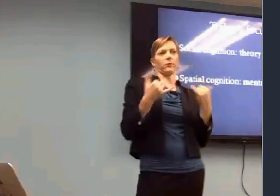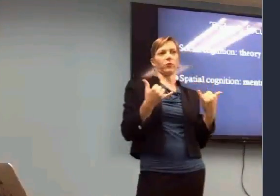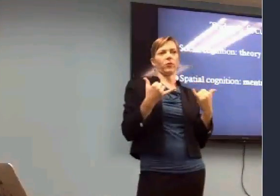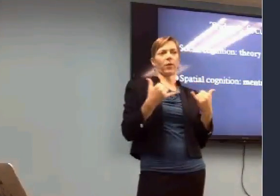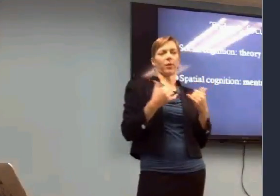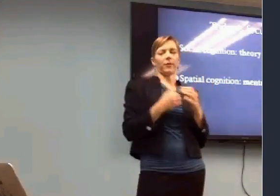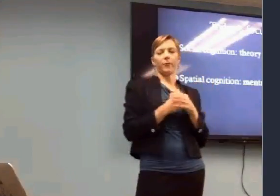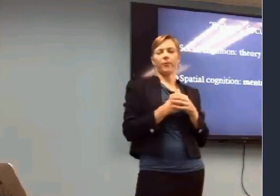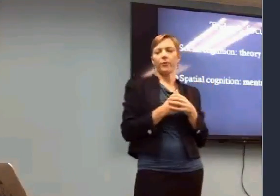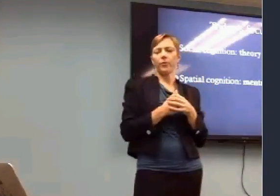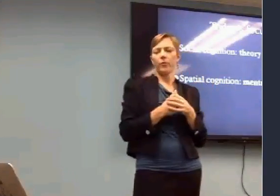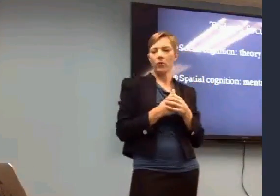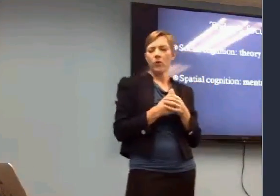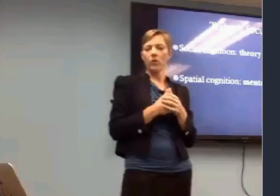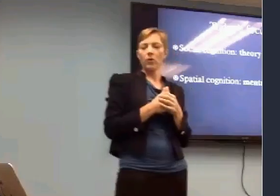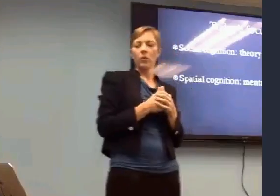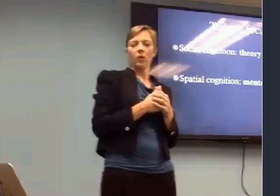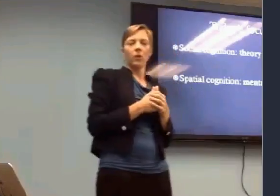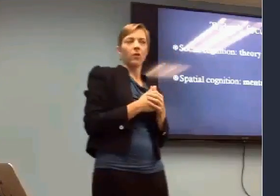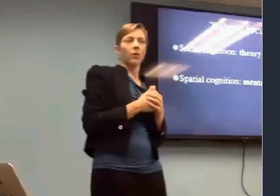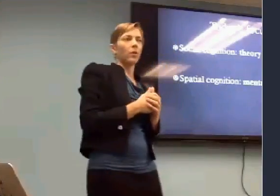So today I'll talk about two areas.